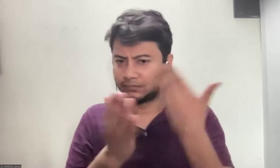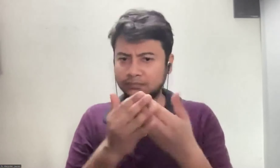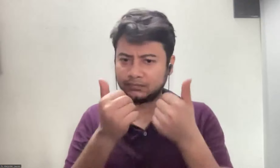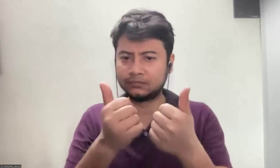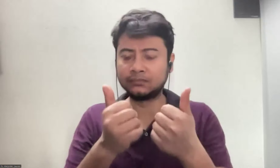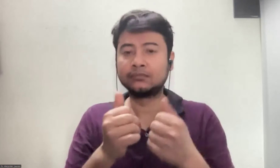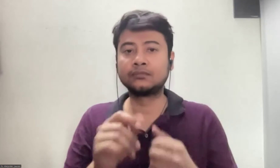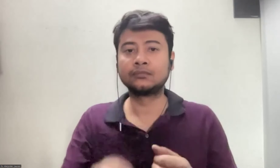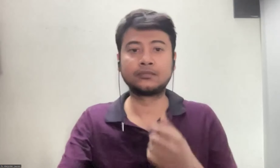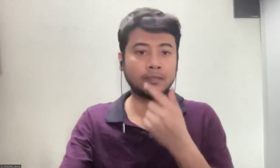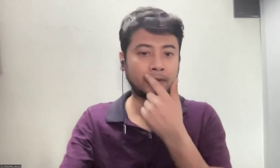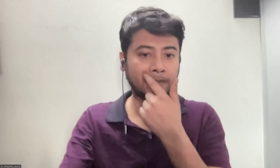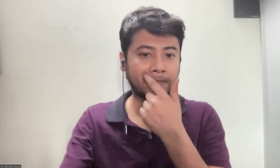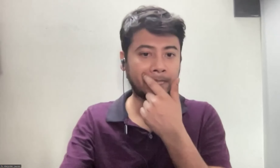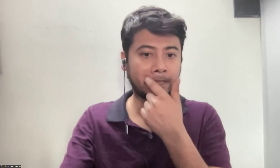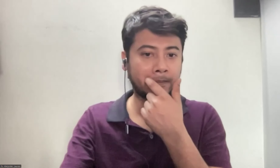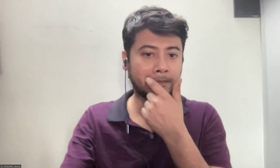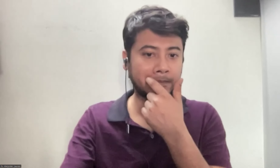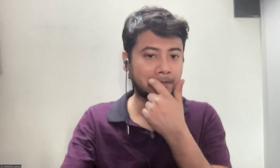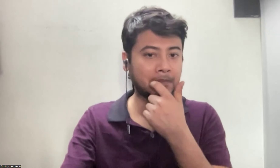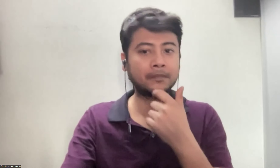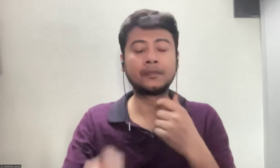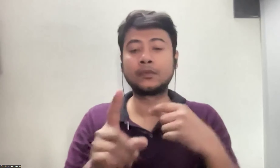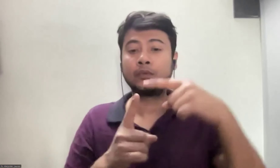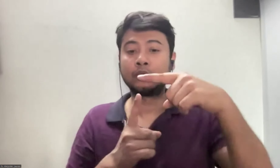method of how to do Tulsi Aarti.